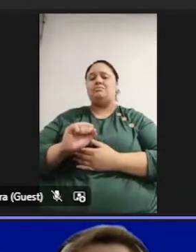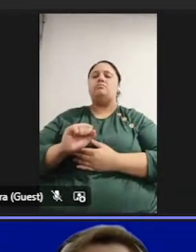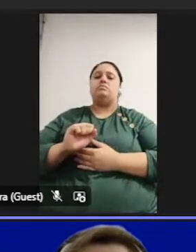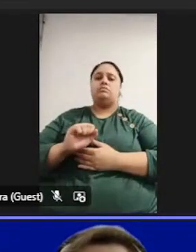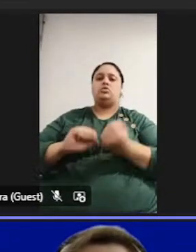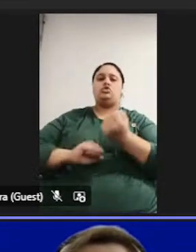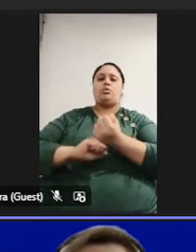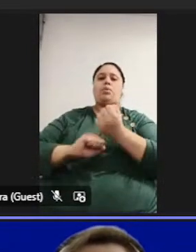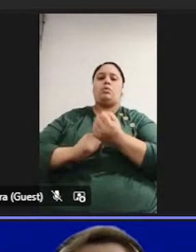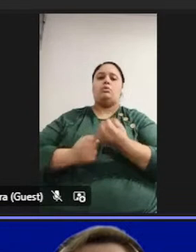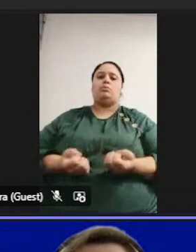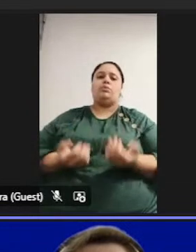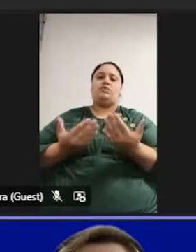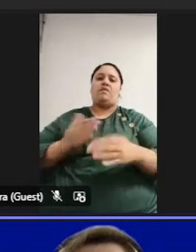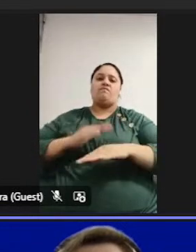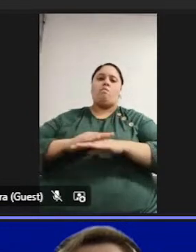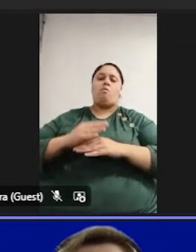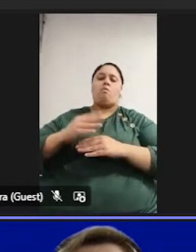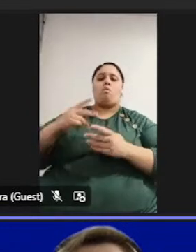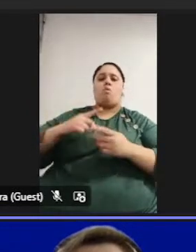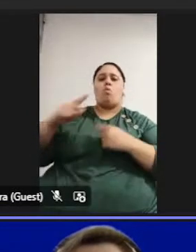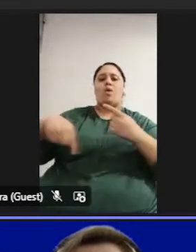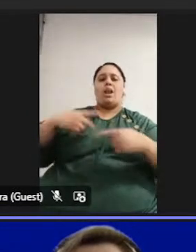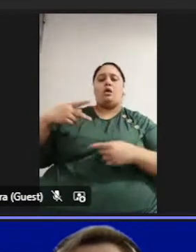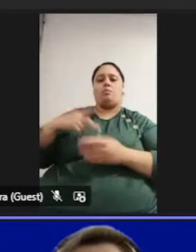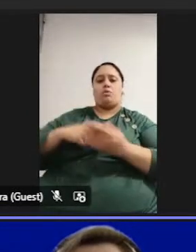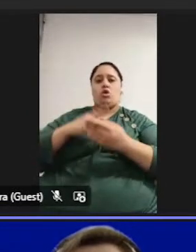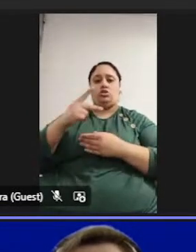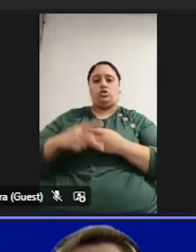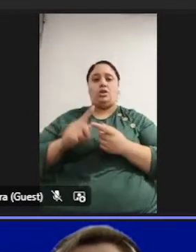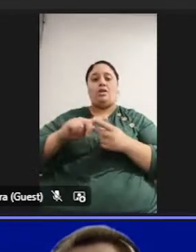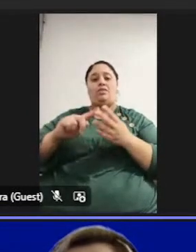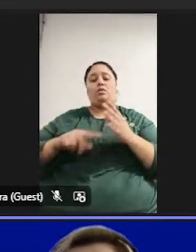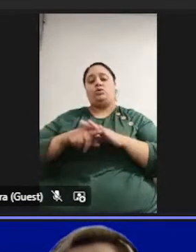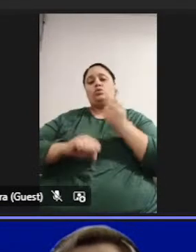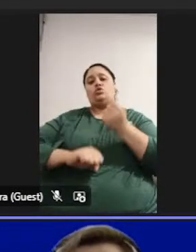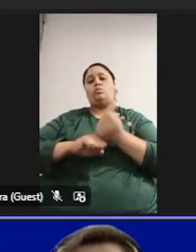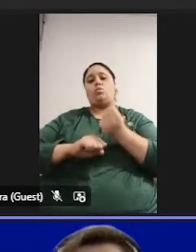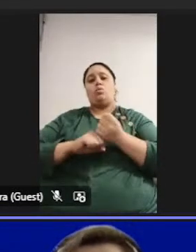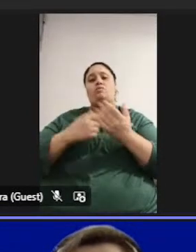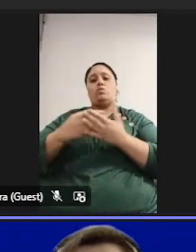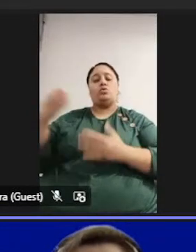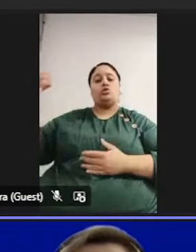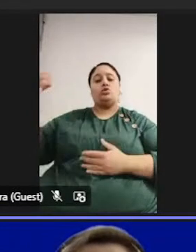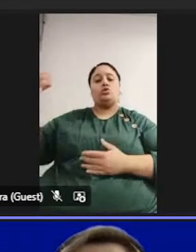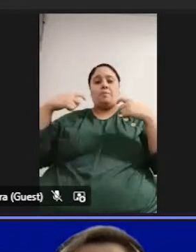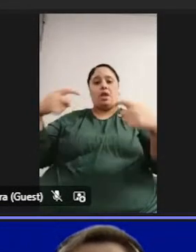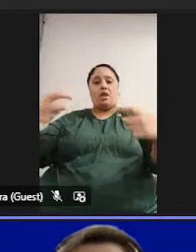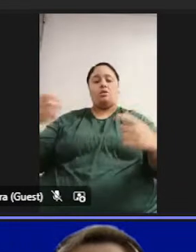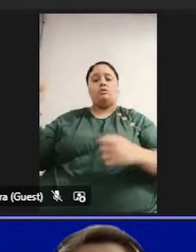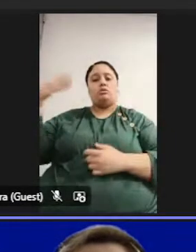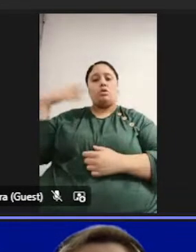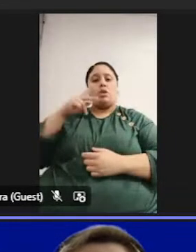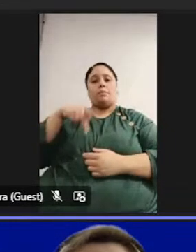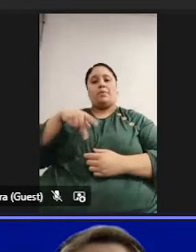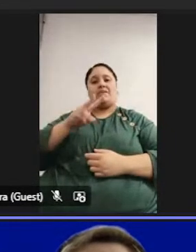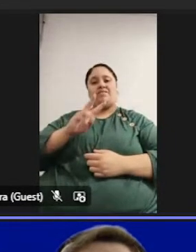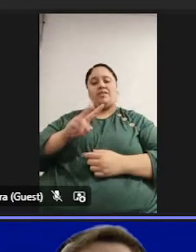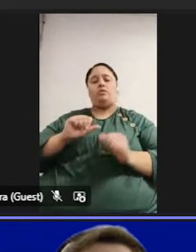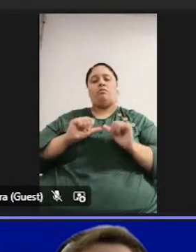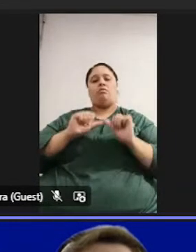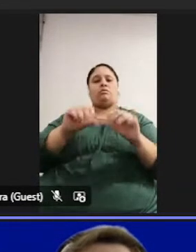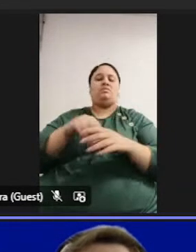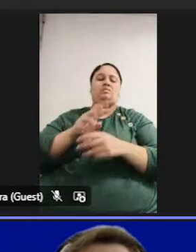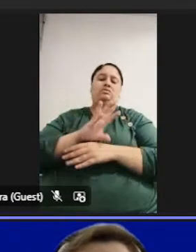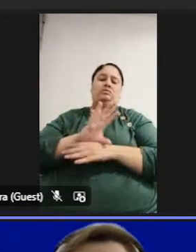wheeling projects. And then the support around solar panels, solar PV continues in the Western Cape. And